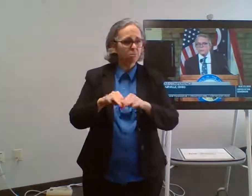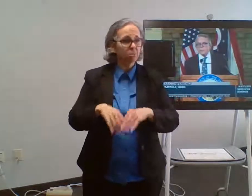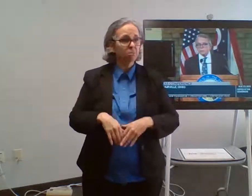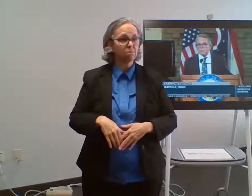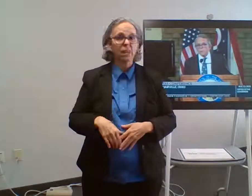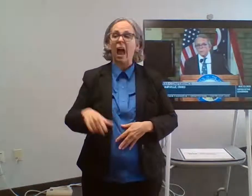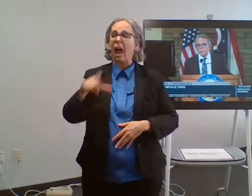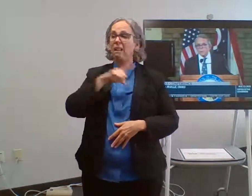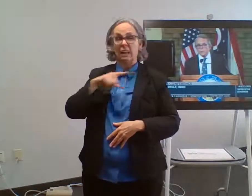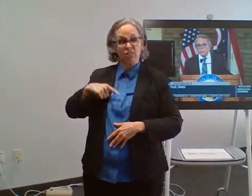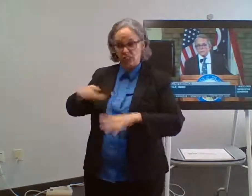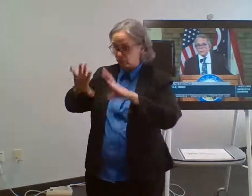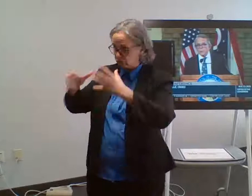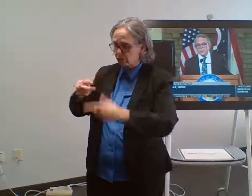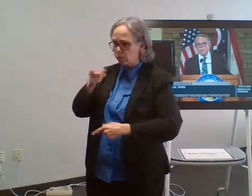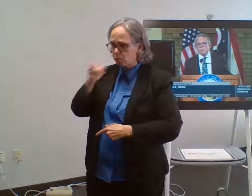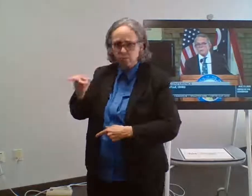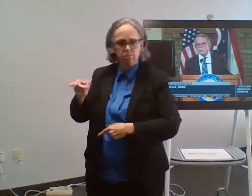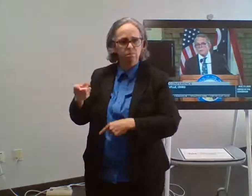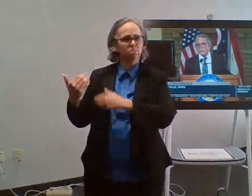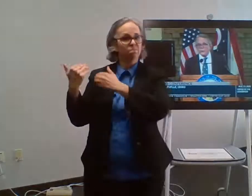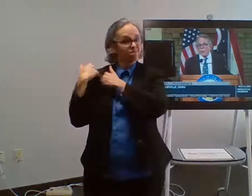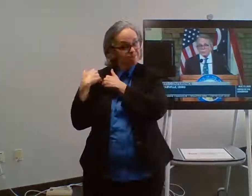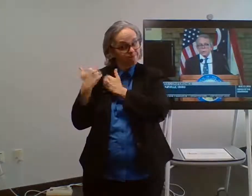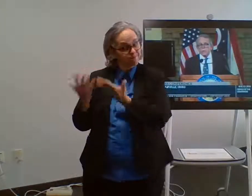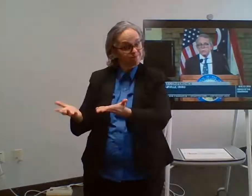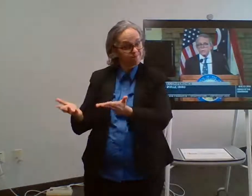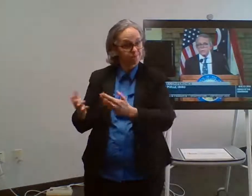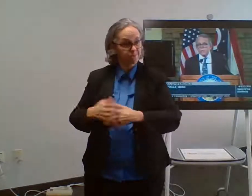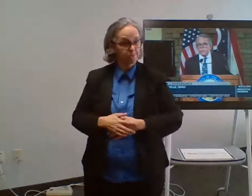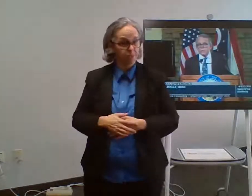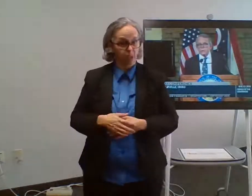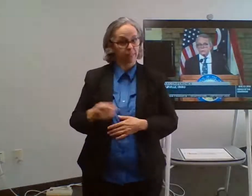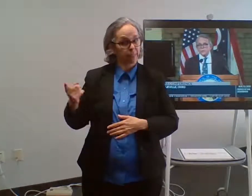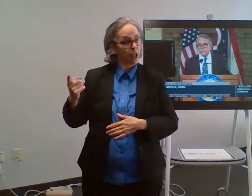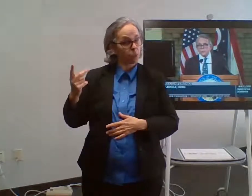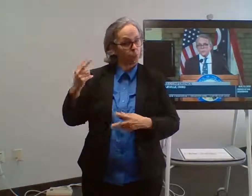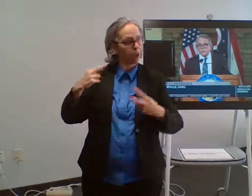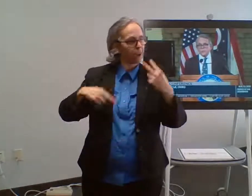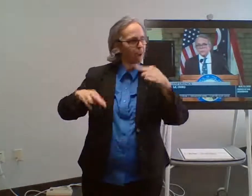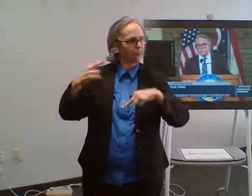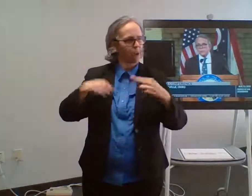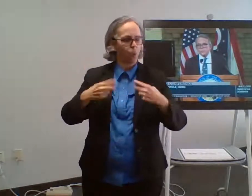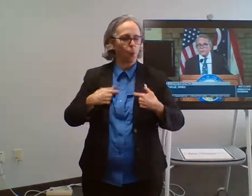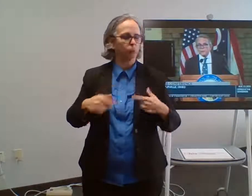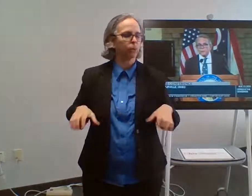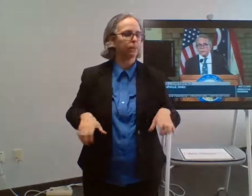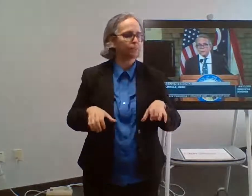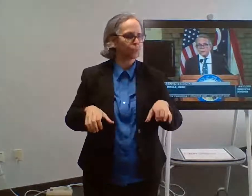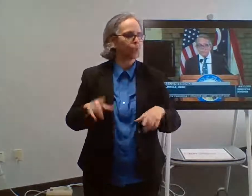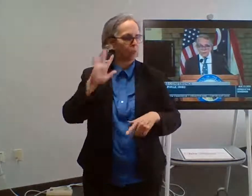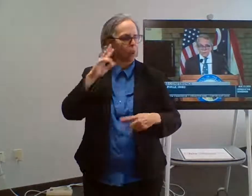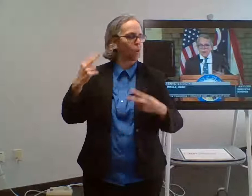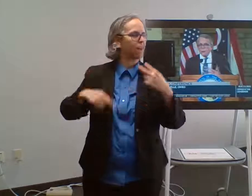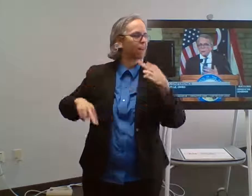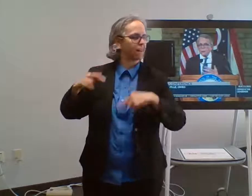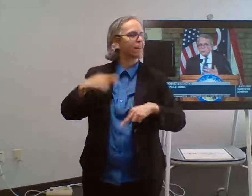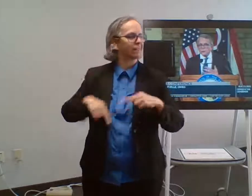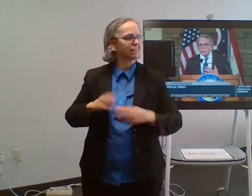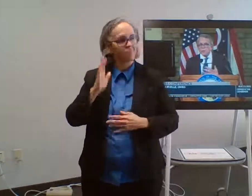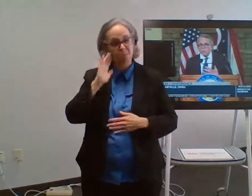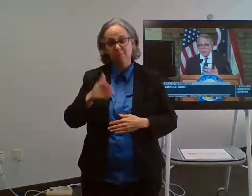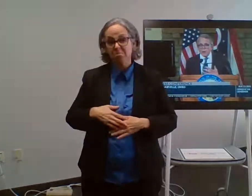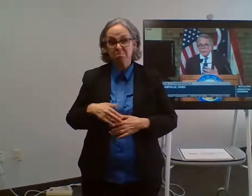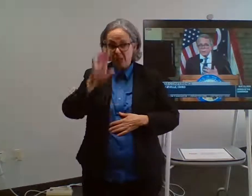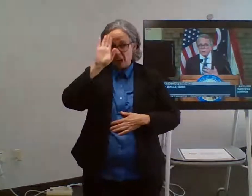in this area? You know, at the end of the year, what have we done? And there's some very, very tangible things that I know I can do